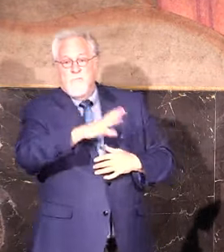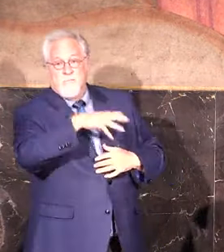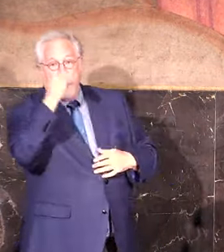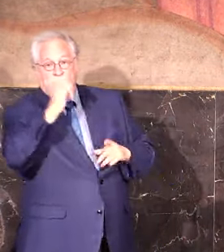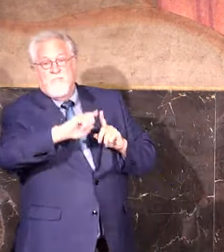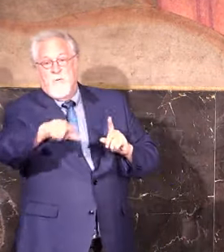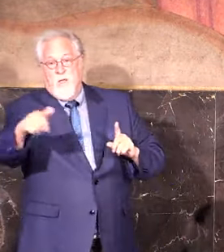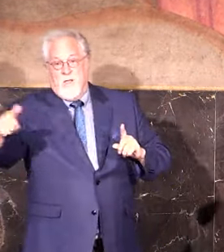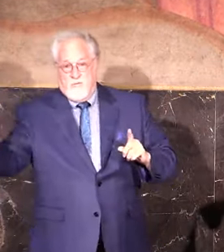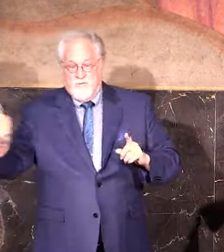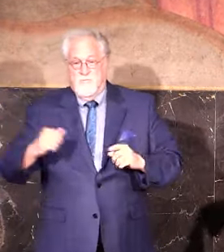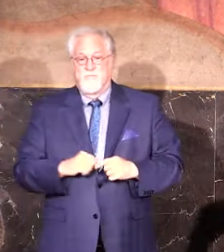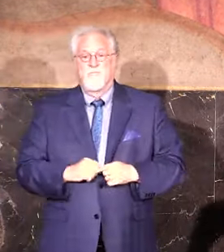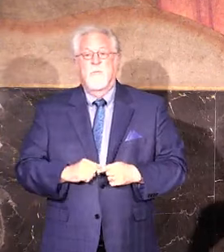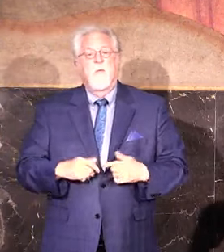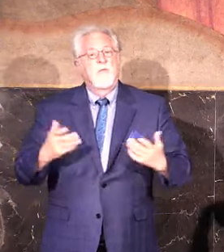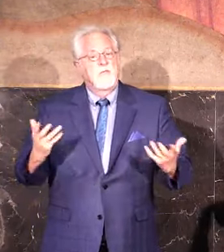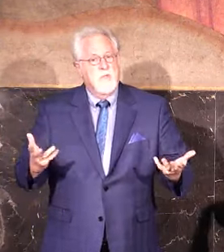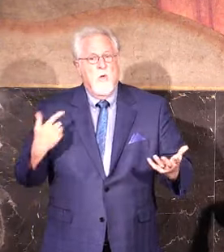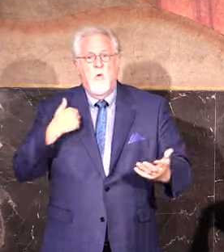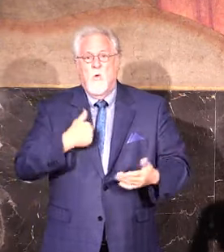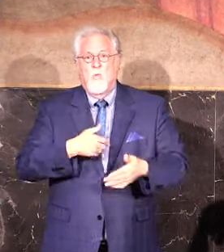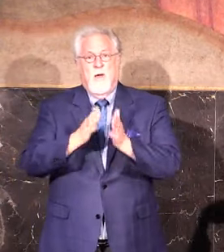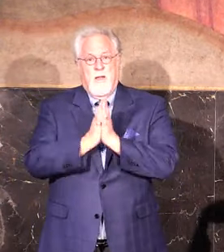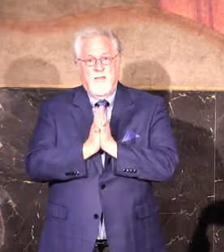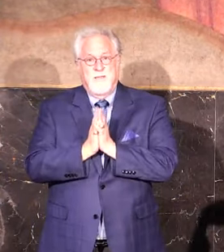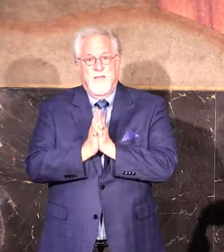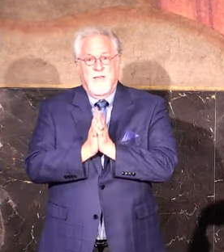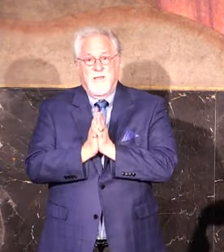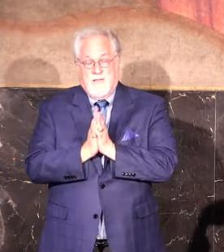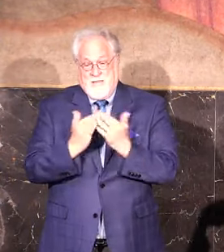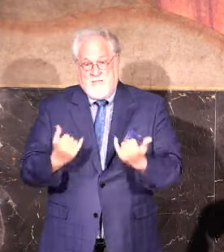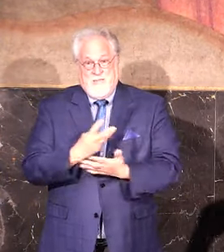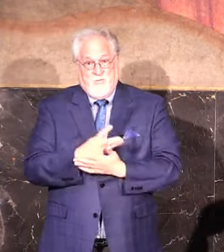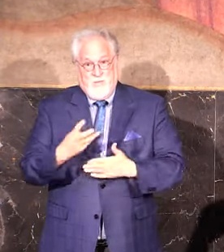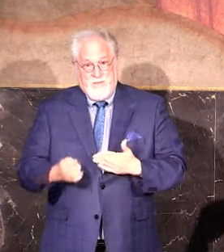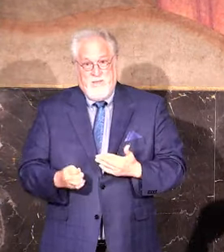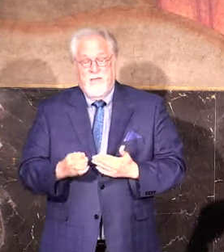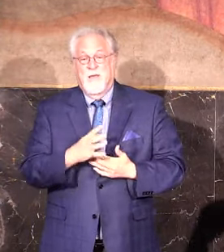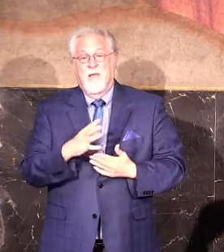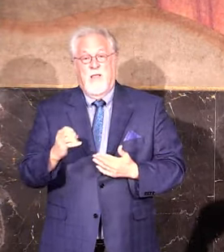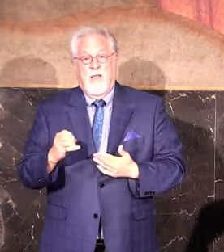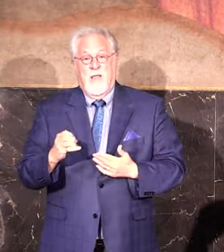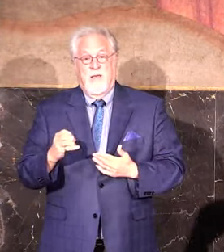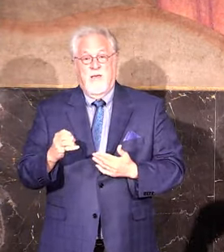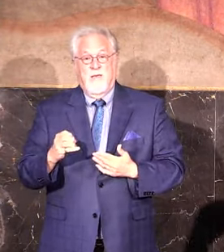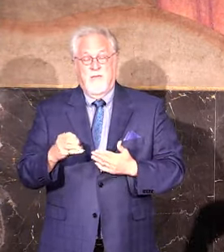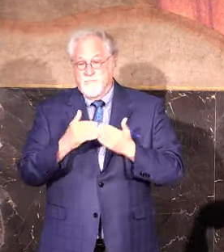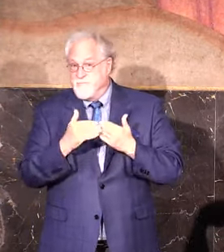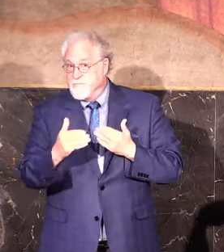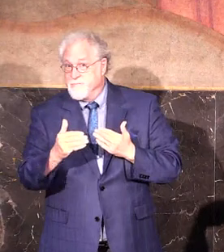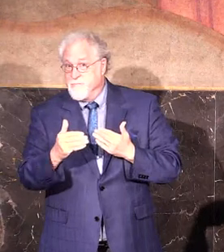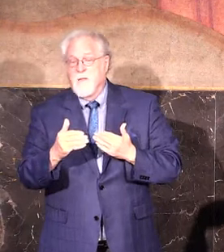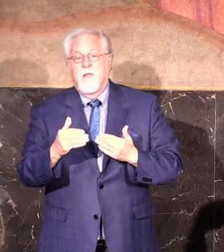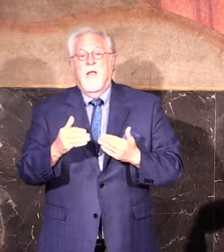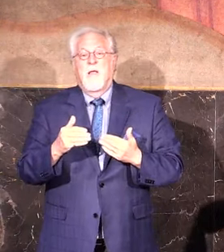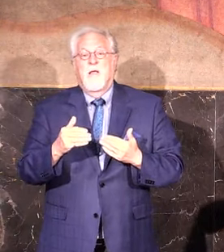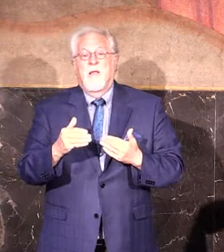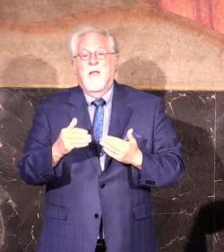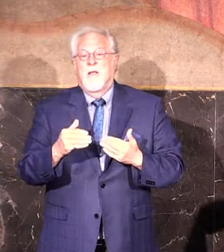by others. So we're asking that over this weekend and even thereafter, obviously,